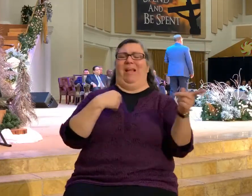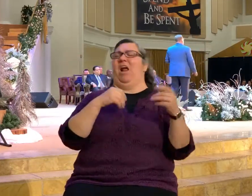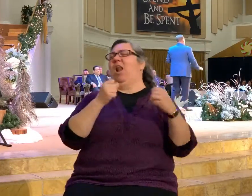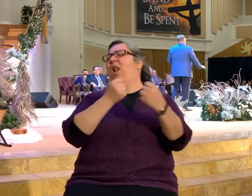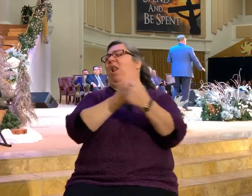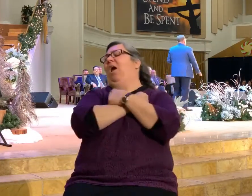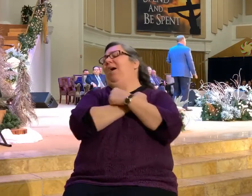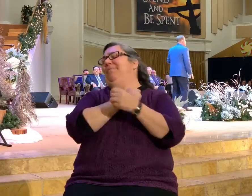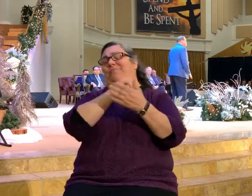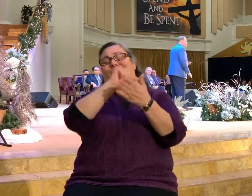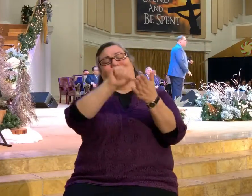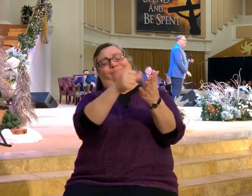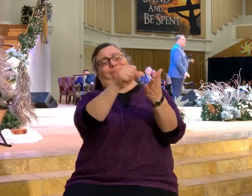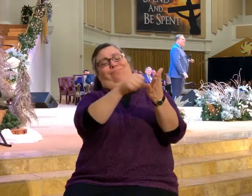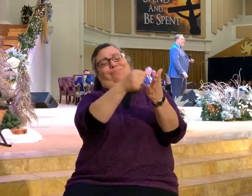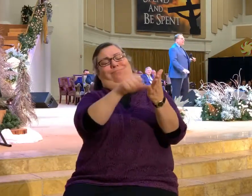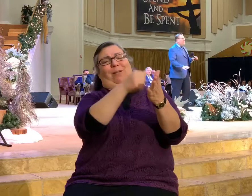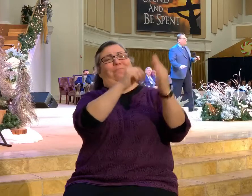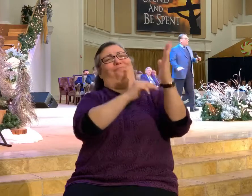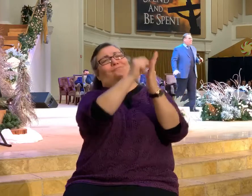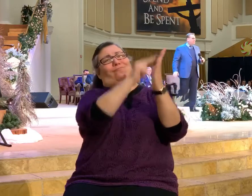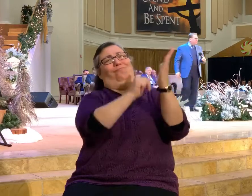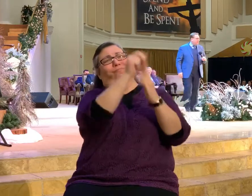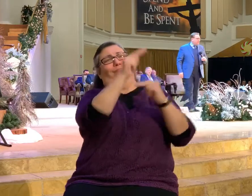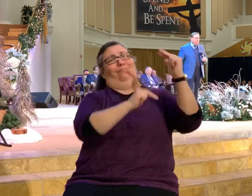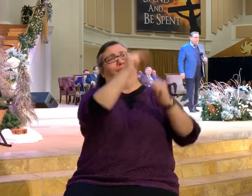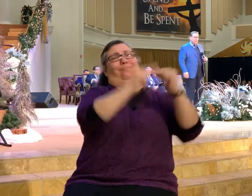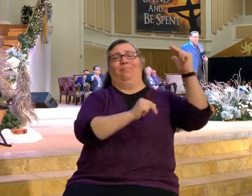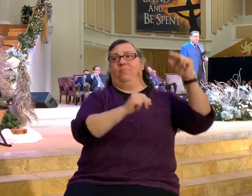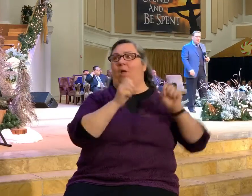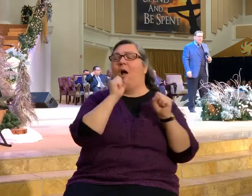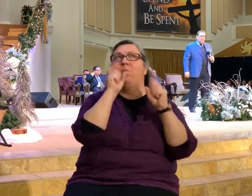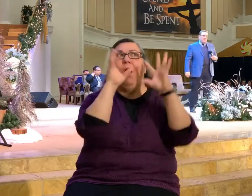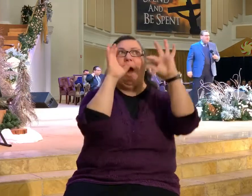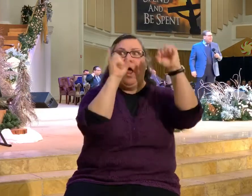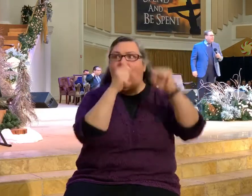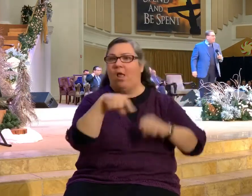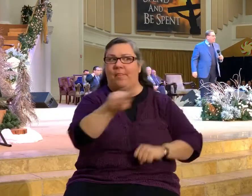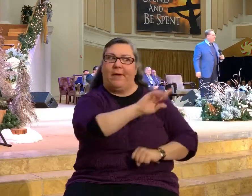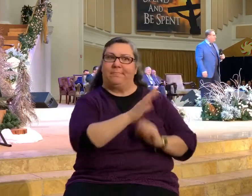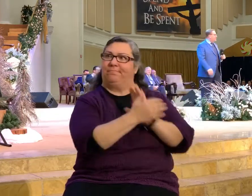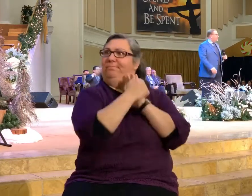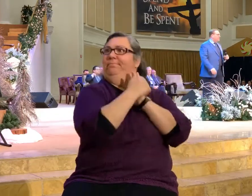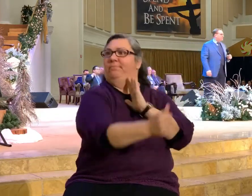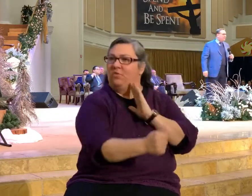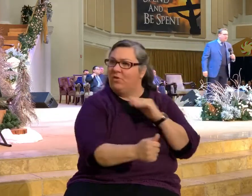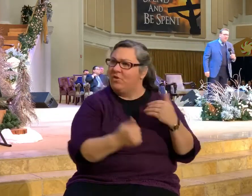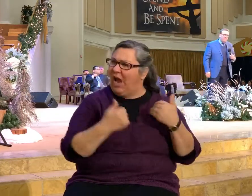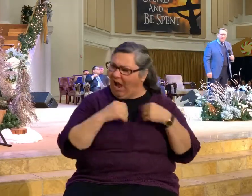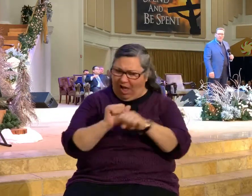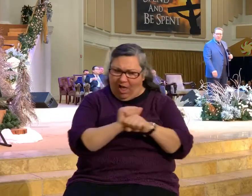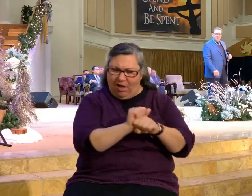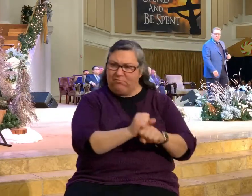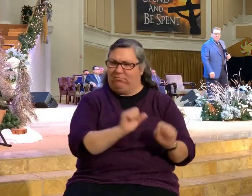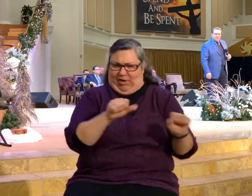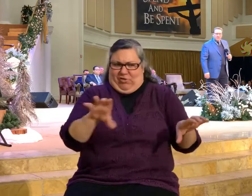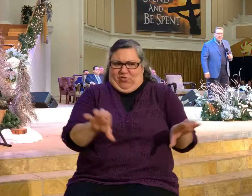They could do it. They could paint it. They could build it. It was amazing what they could. You got that many slaves, you can do whatever you want to